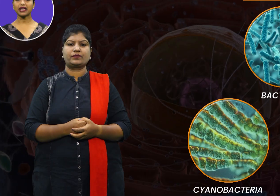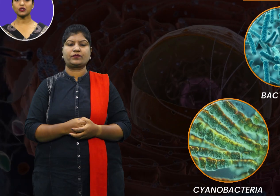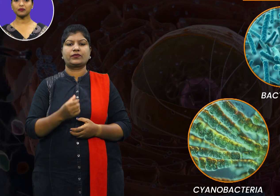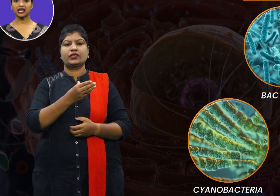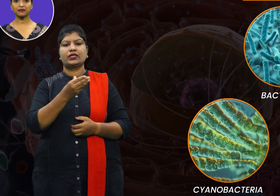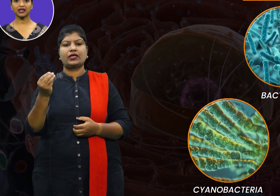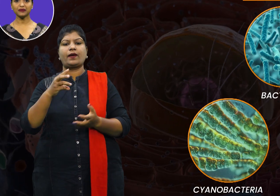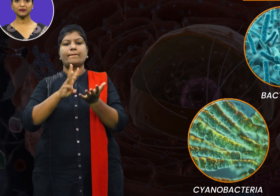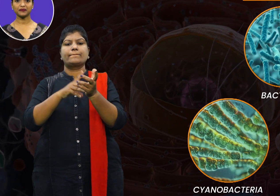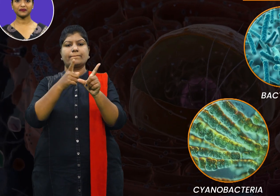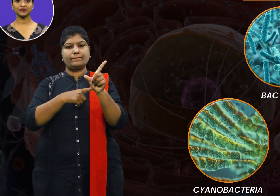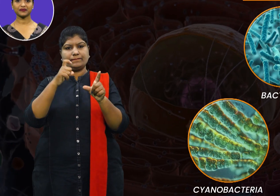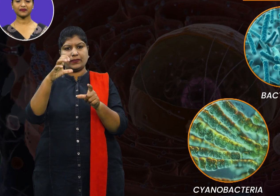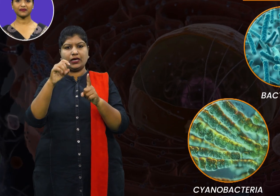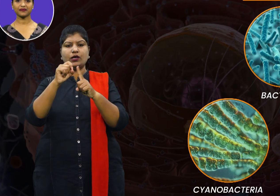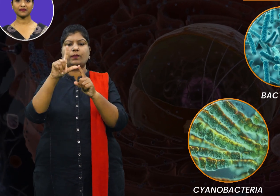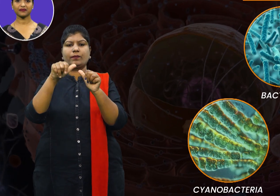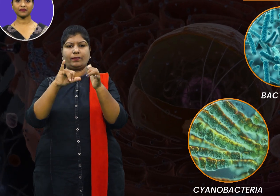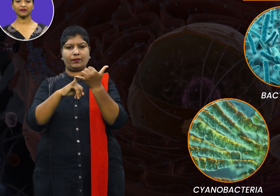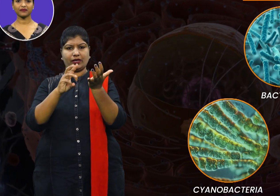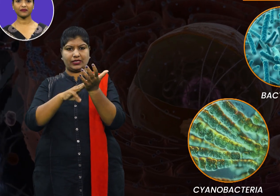and mycoplasma,